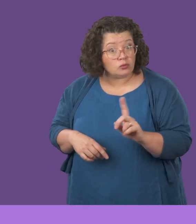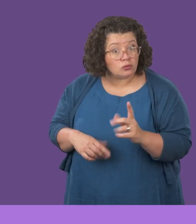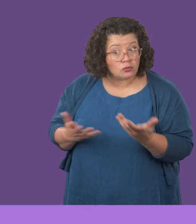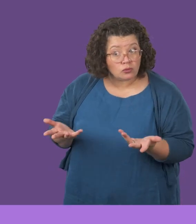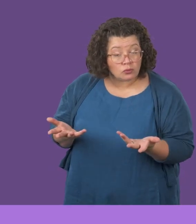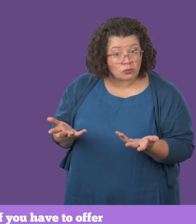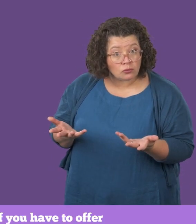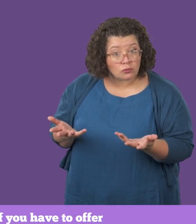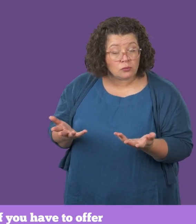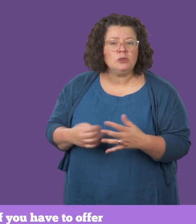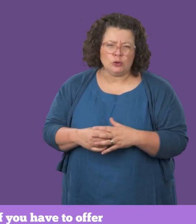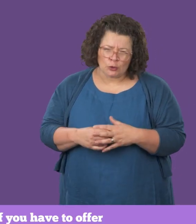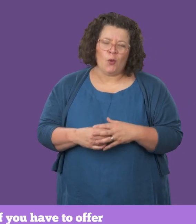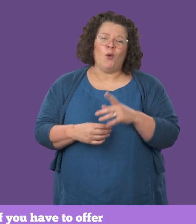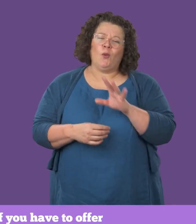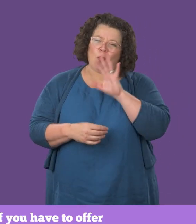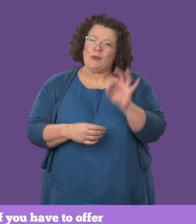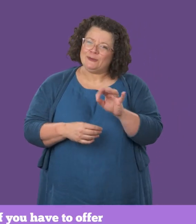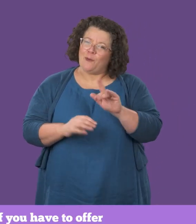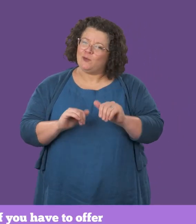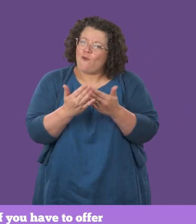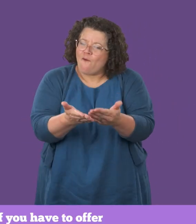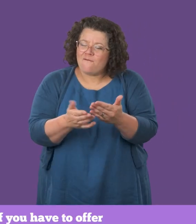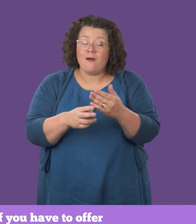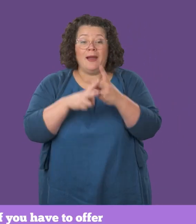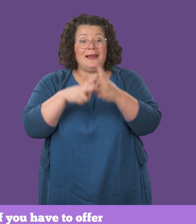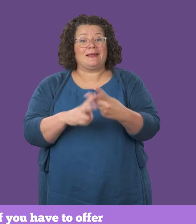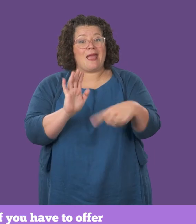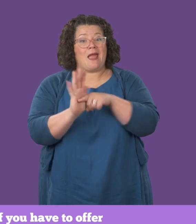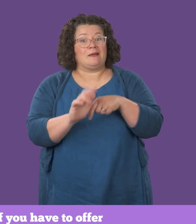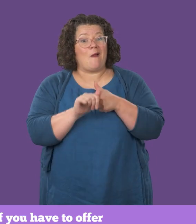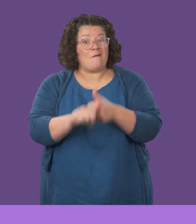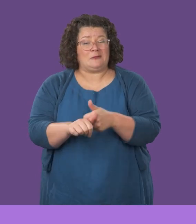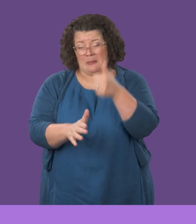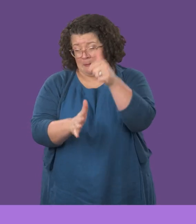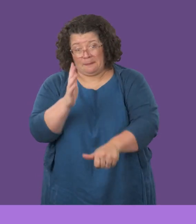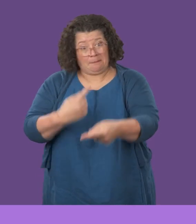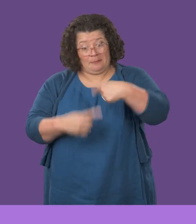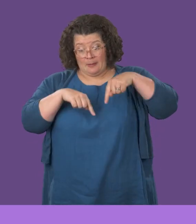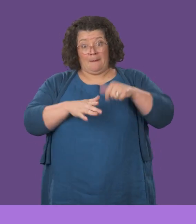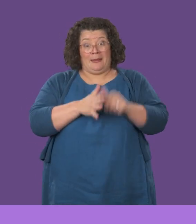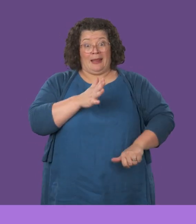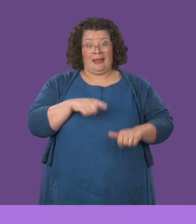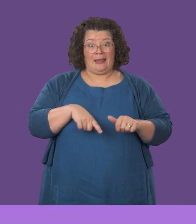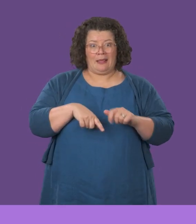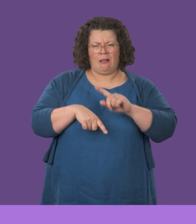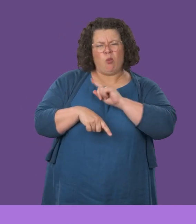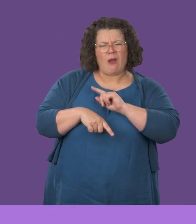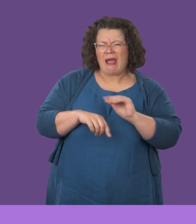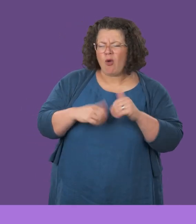The question then is, if you have to offer Care Act advocacy right at the beginning, why on earth would you offer an IMCA? It